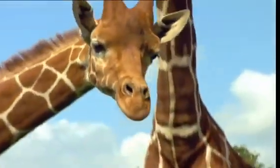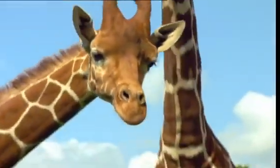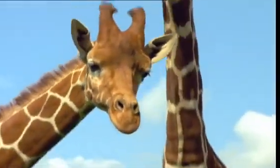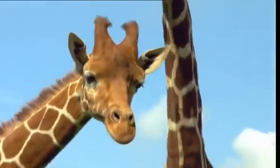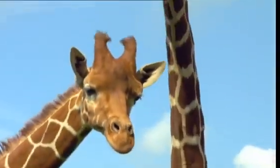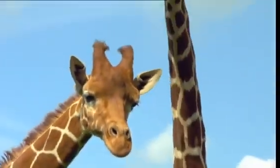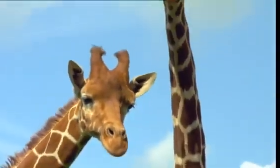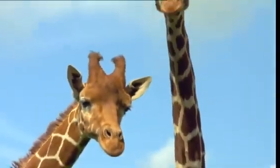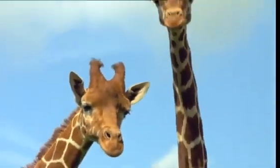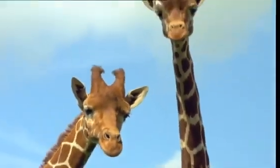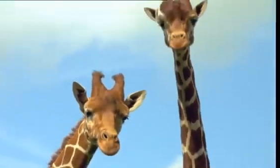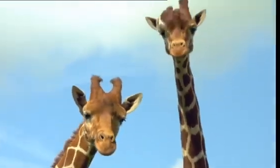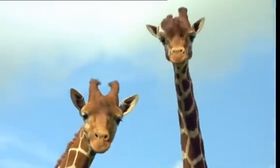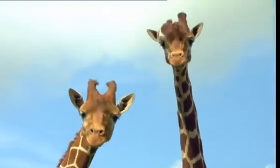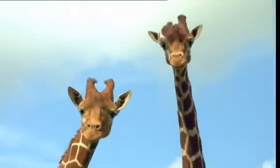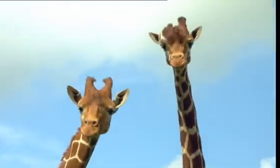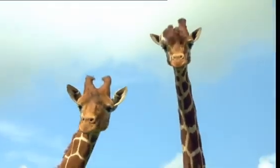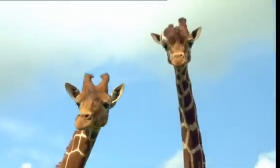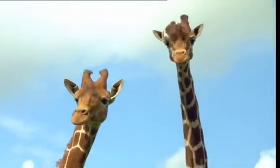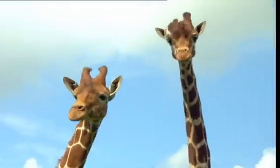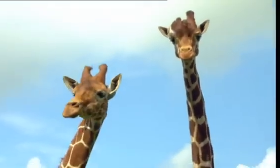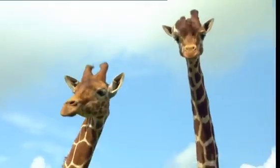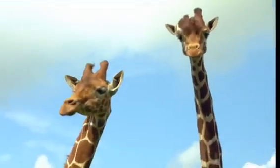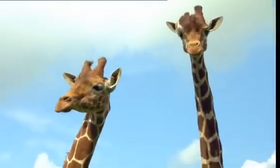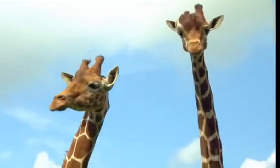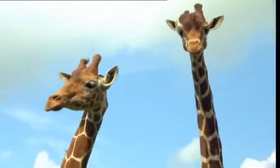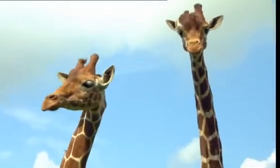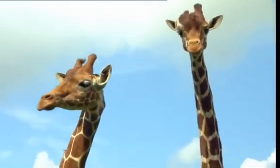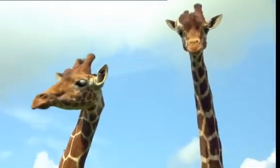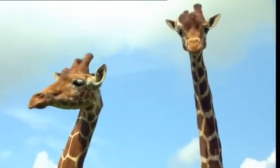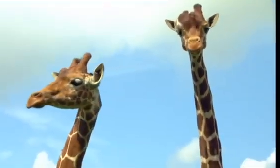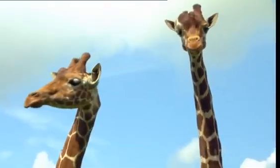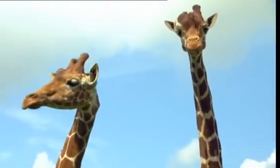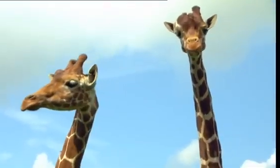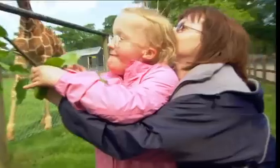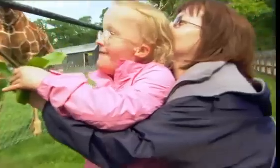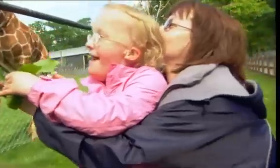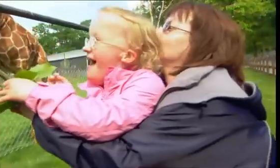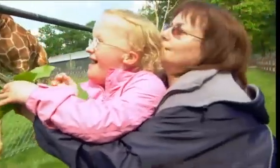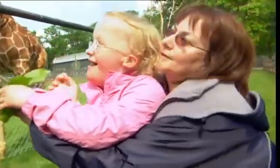their long necks help them to reach right to the top of the trees.